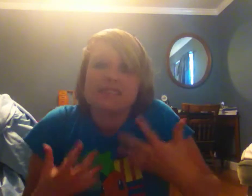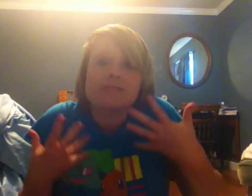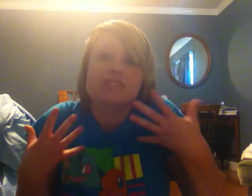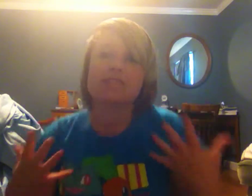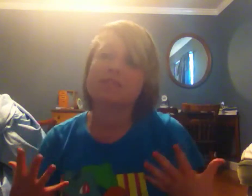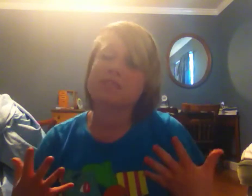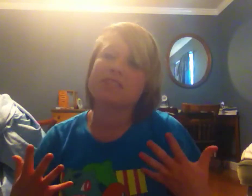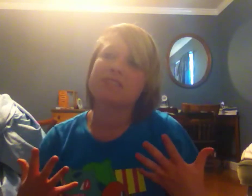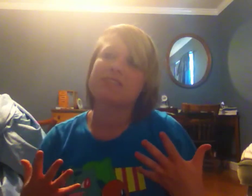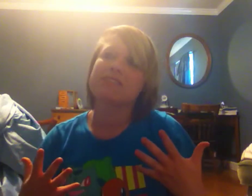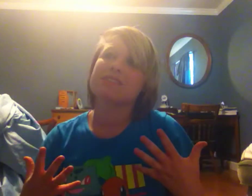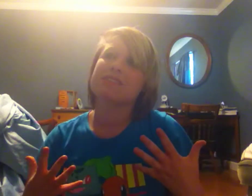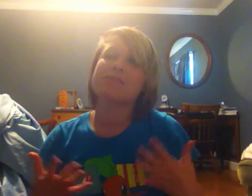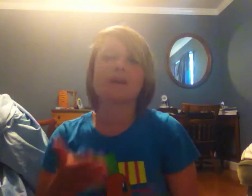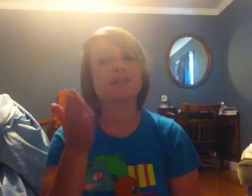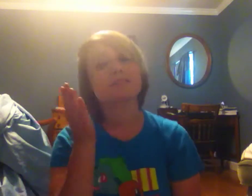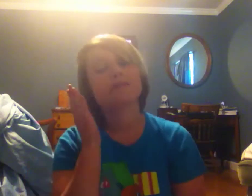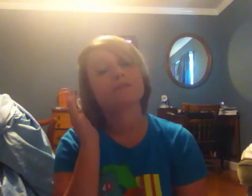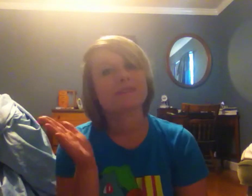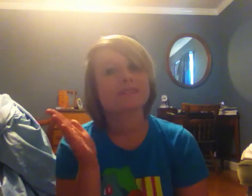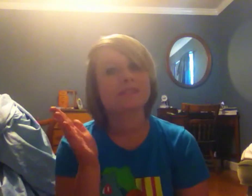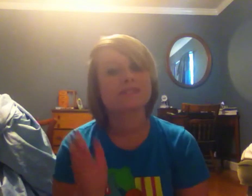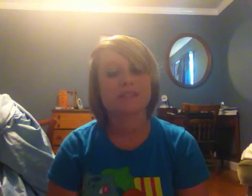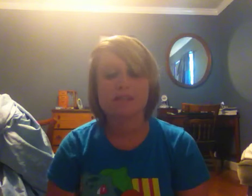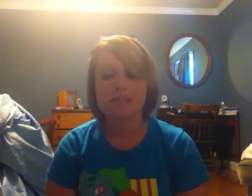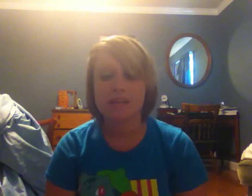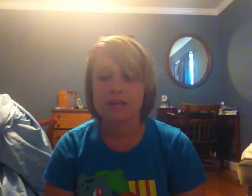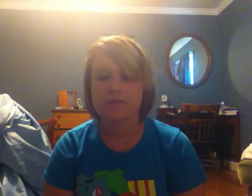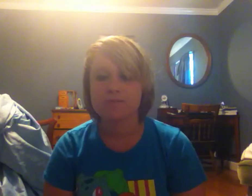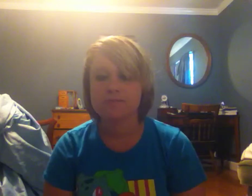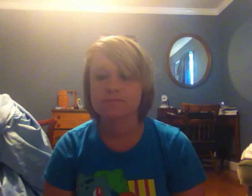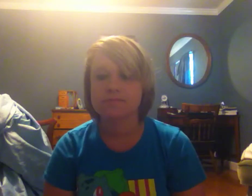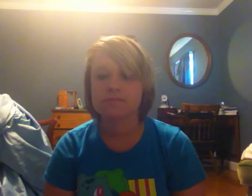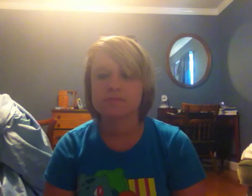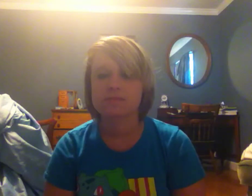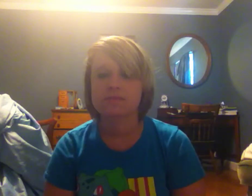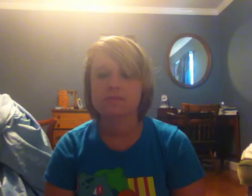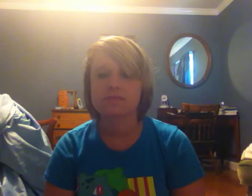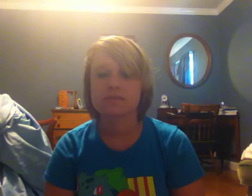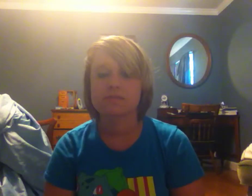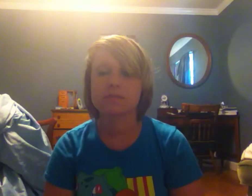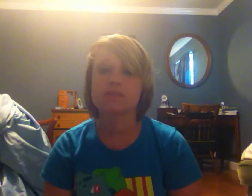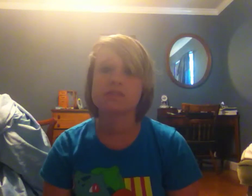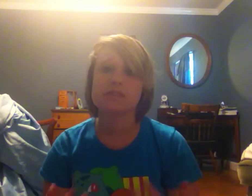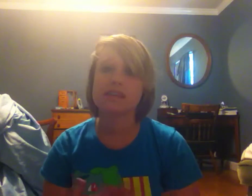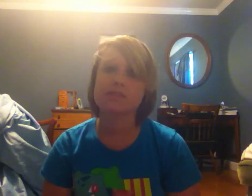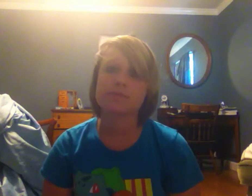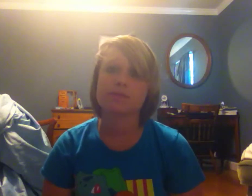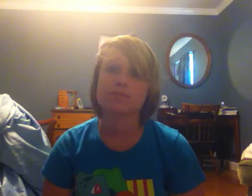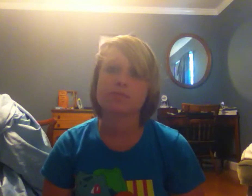negative is never good. Positive is, and with negative peer